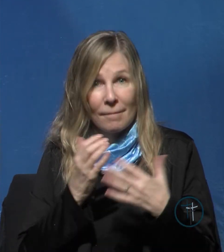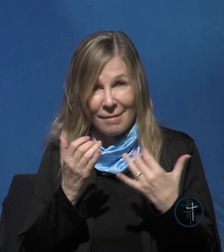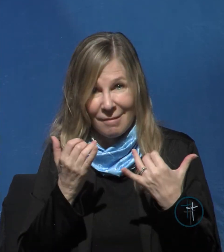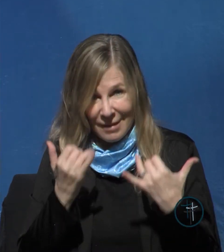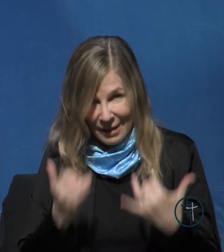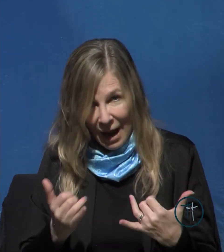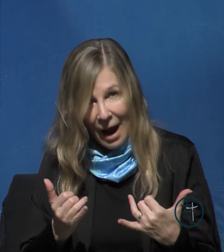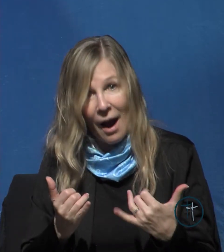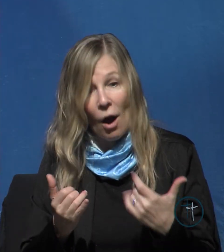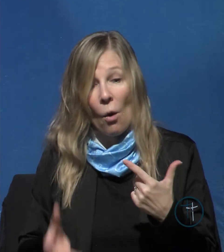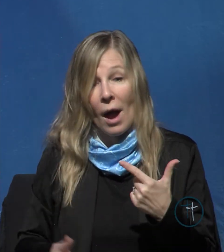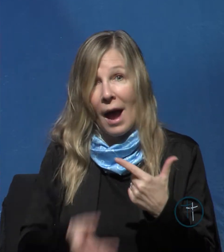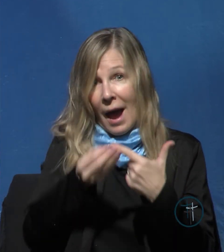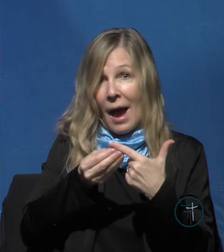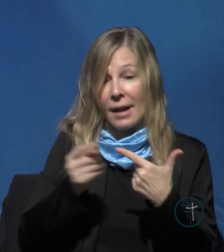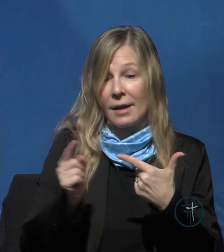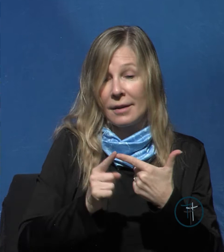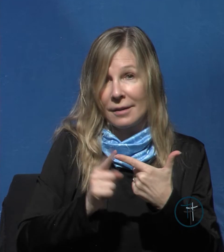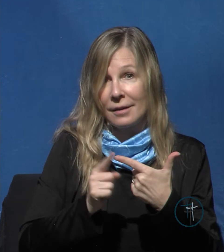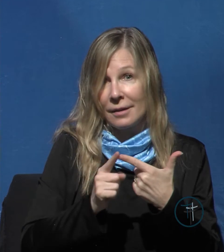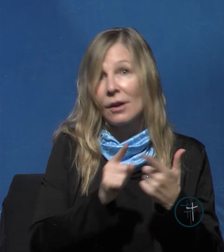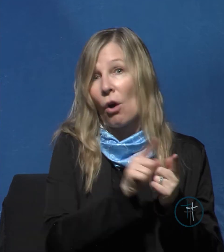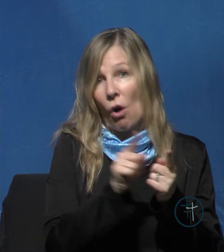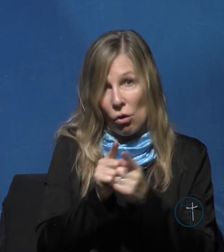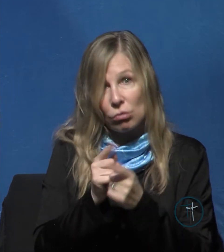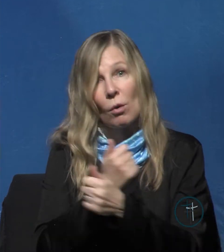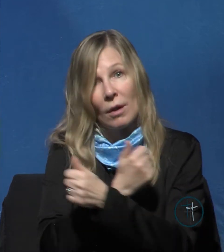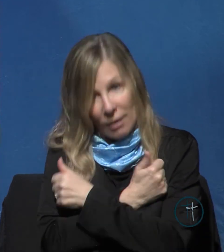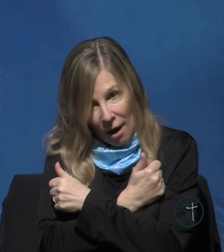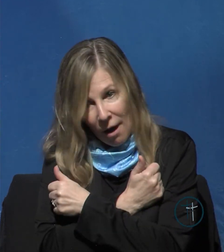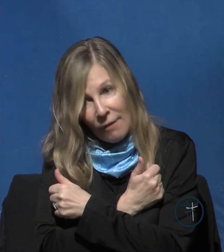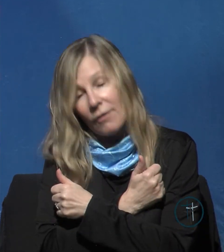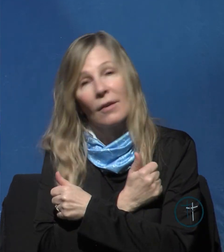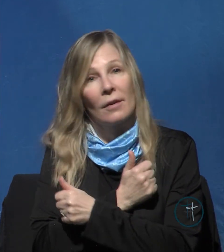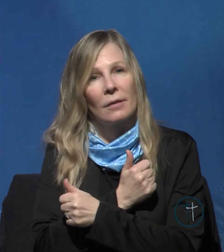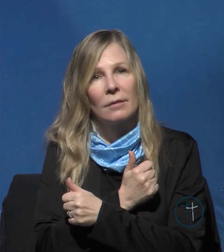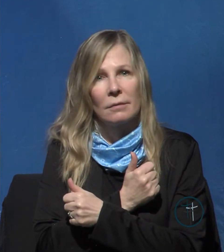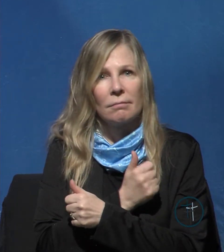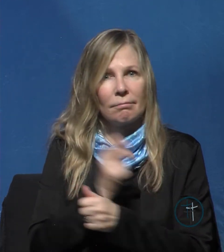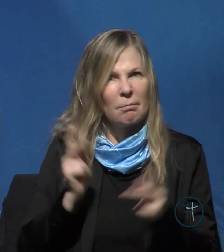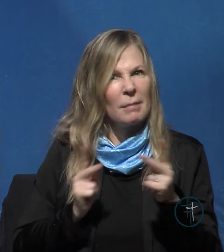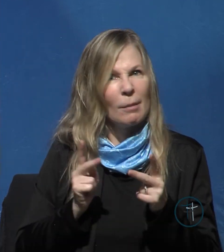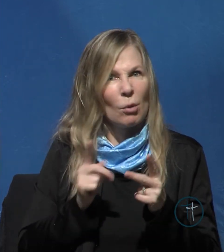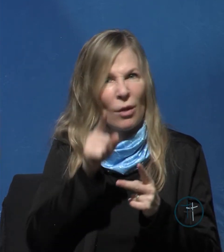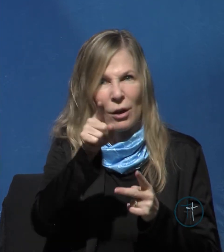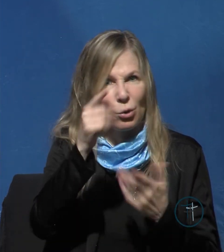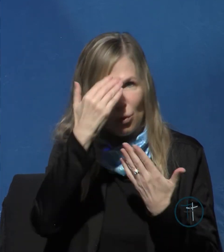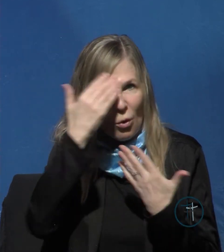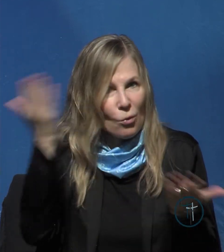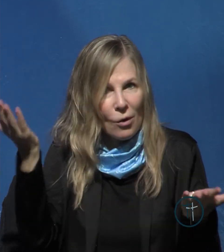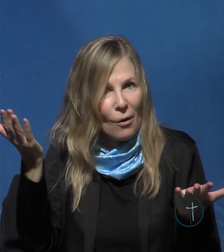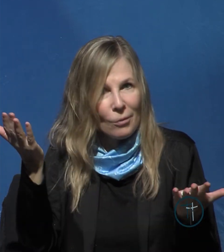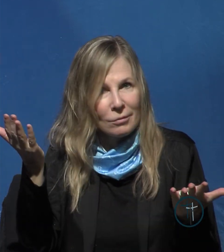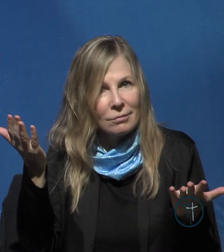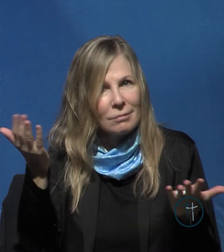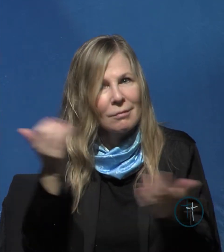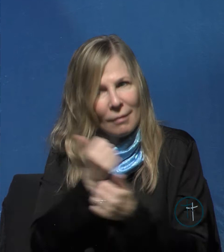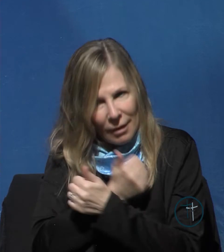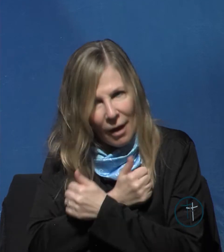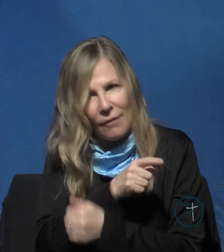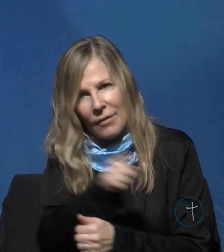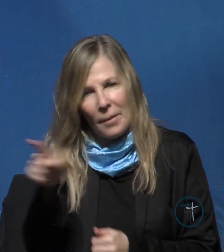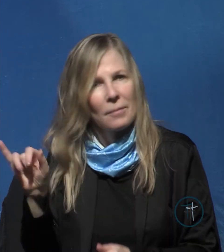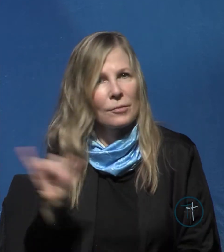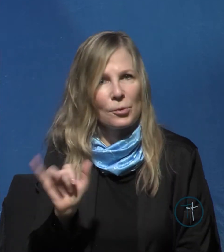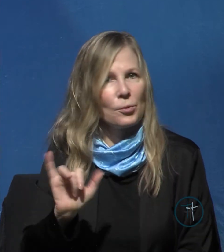In essence, we're now being told, and in addition to loving all the people here at Lakeside, love everybody else that you don't know.